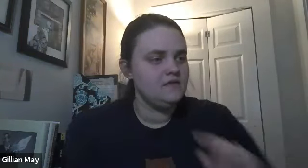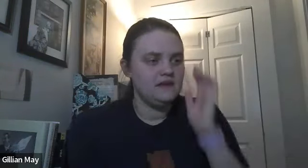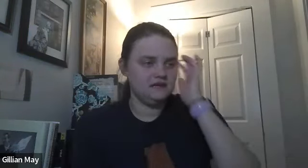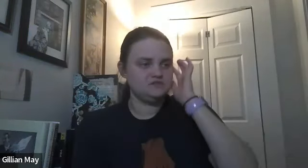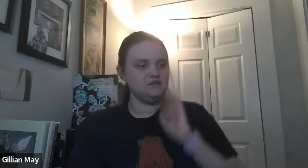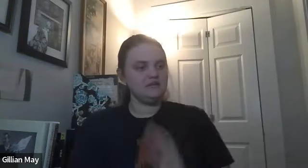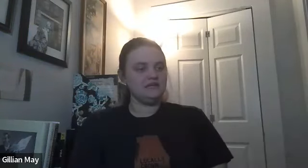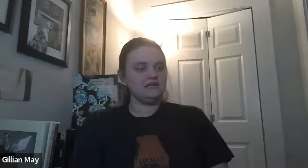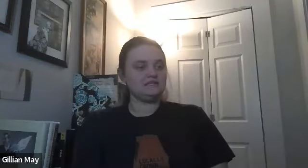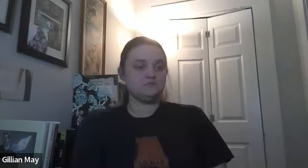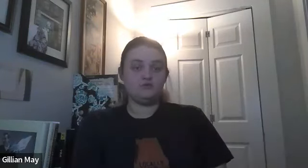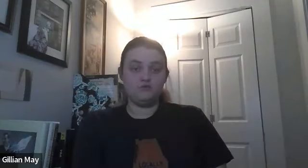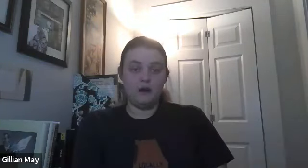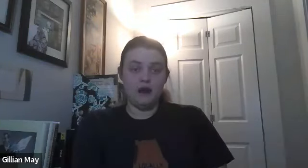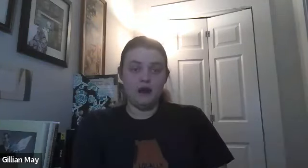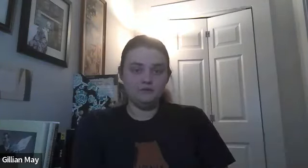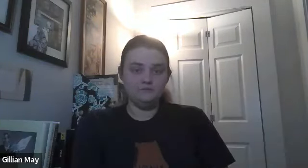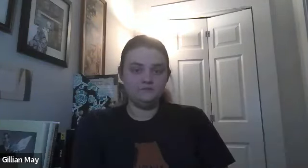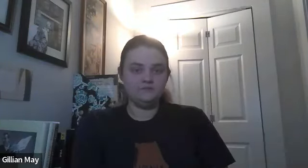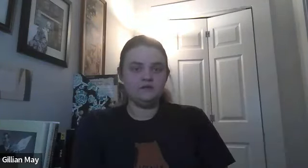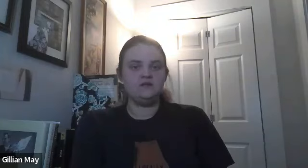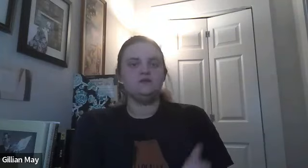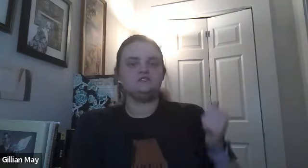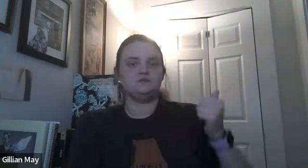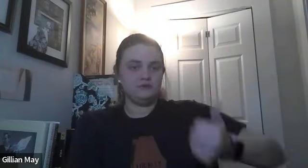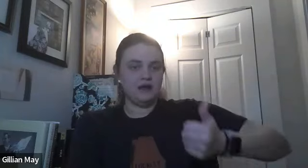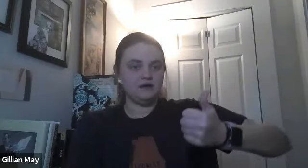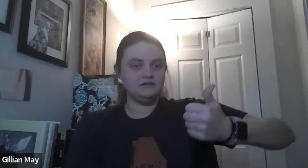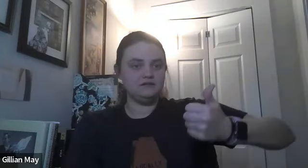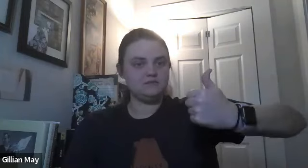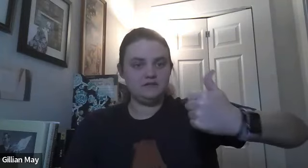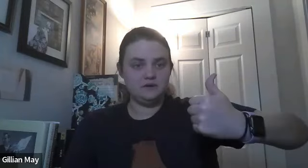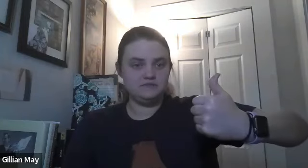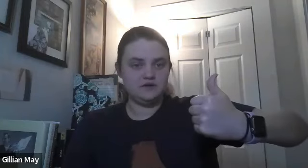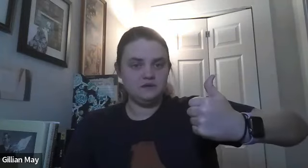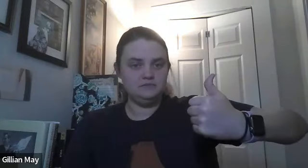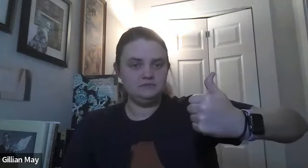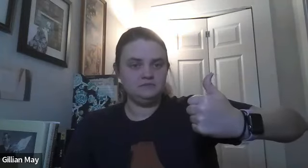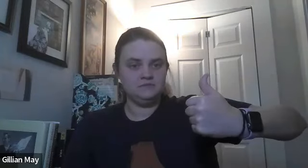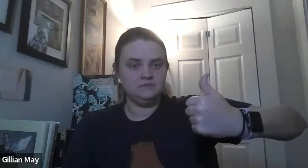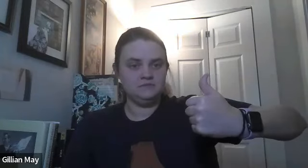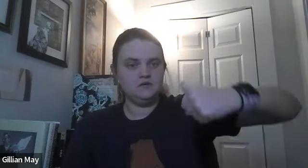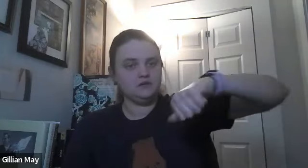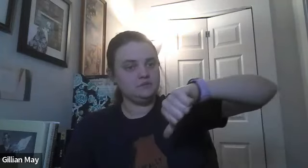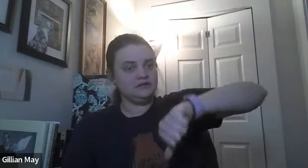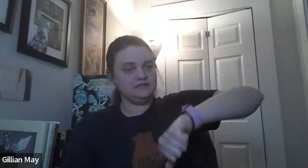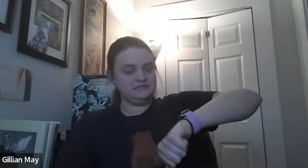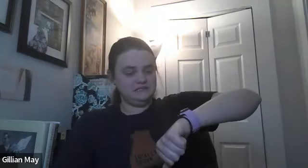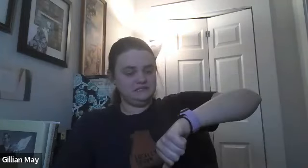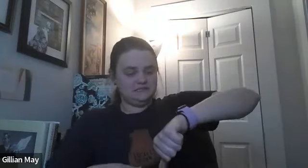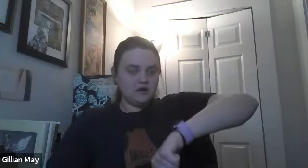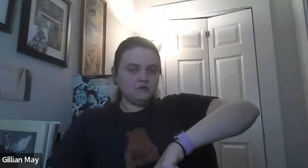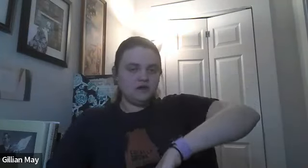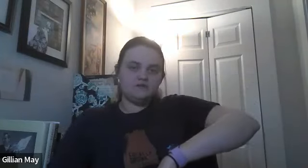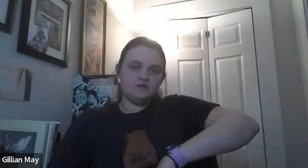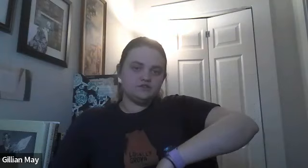The next one is proud. So proud is going to be a thumbs up. You're going to bring it down kind of close